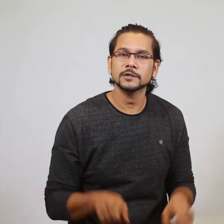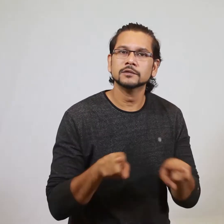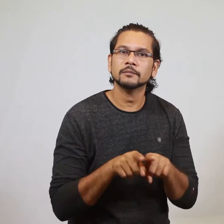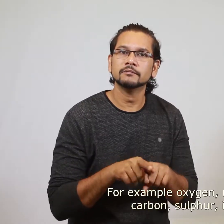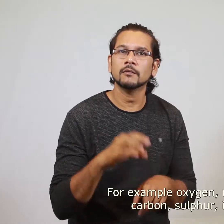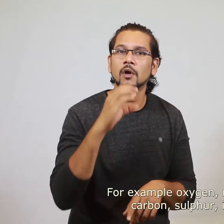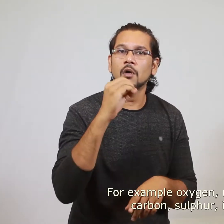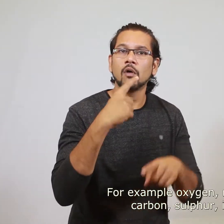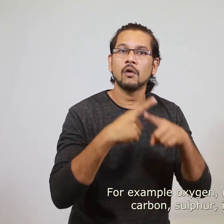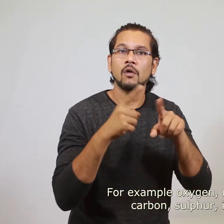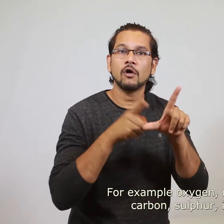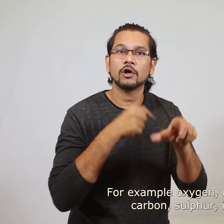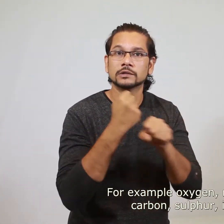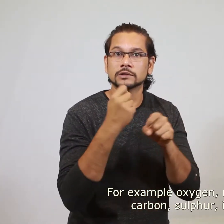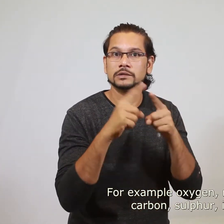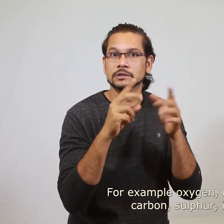For example, oxygen,